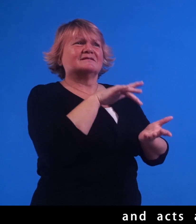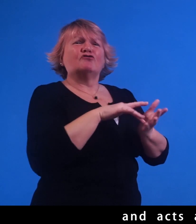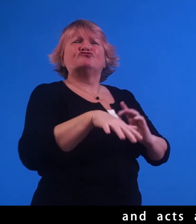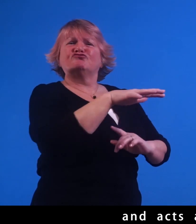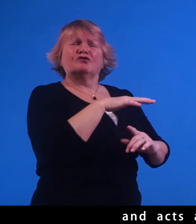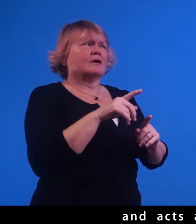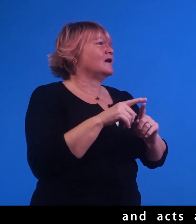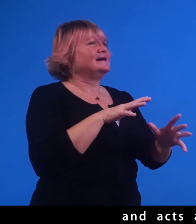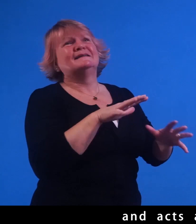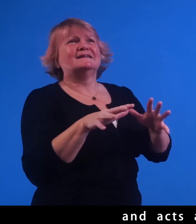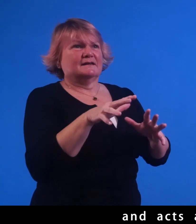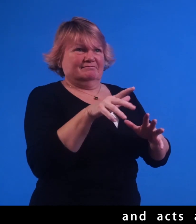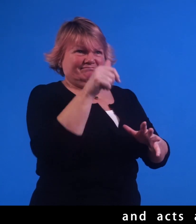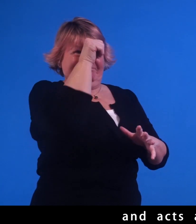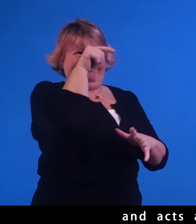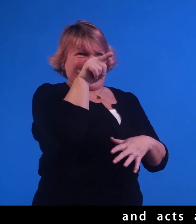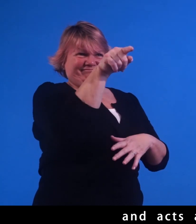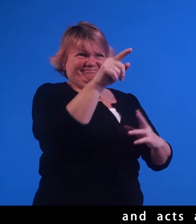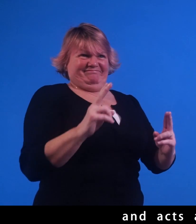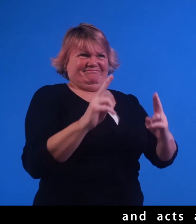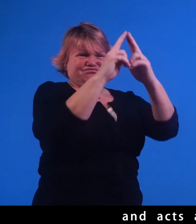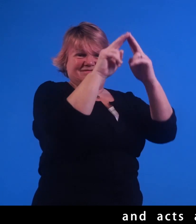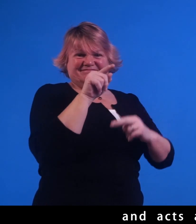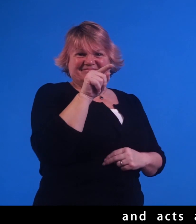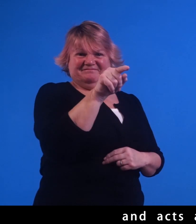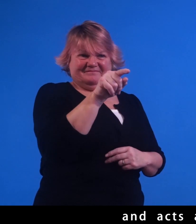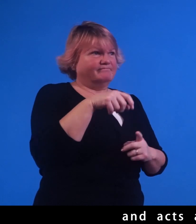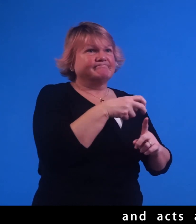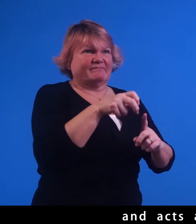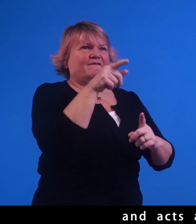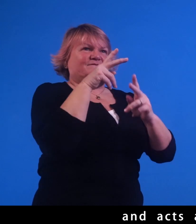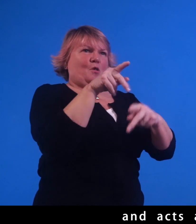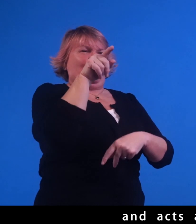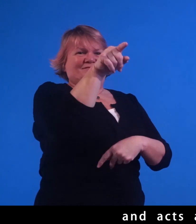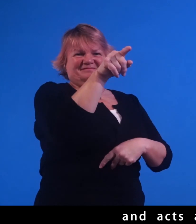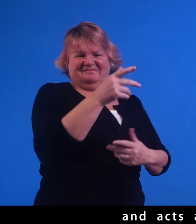and acts as a beacon to all those in the surrounding central area.